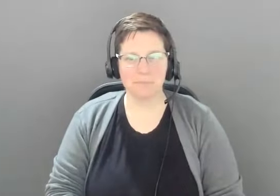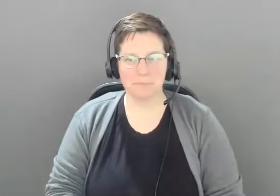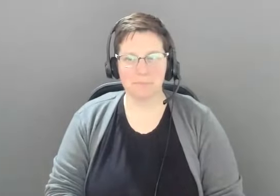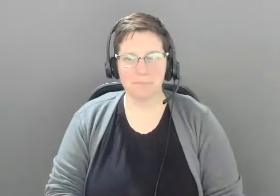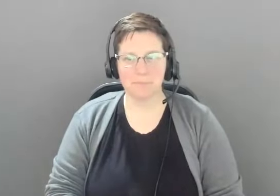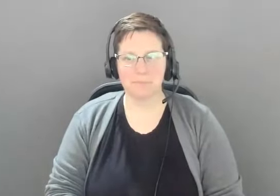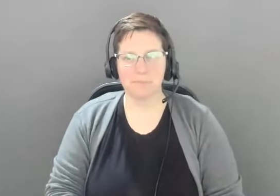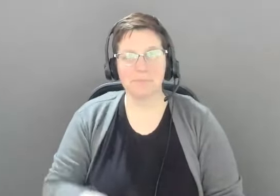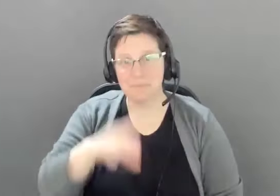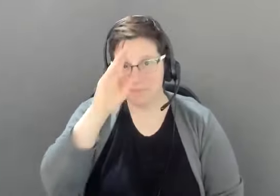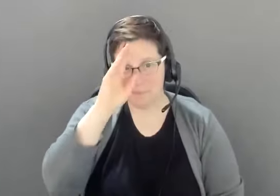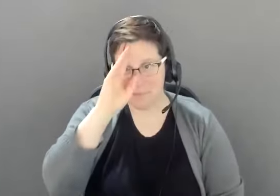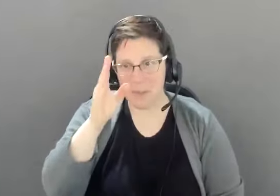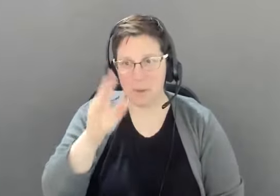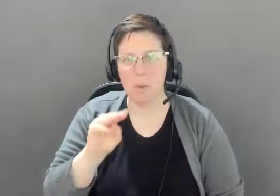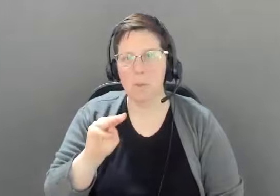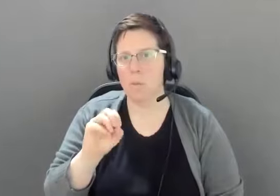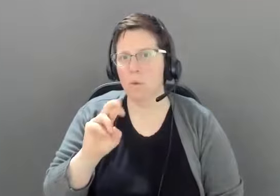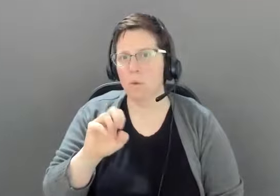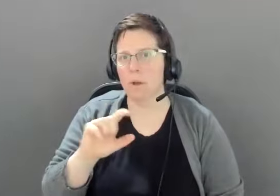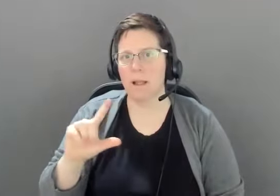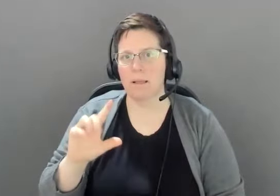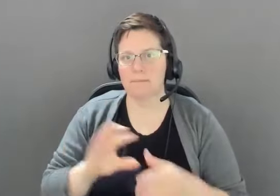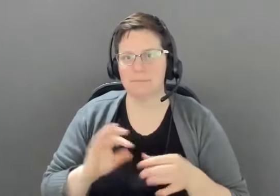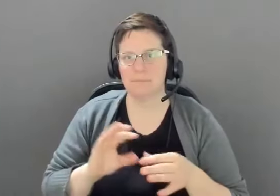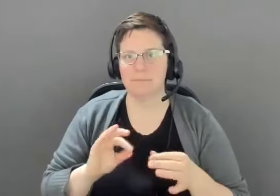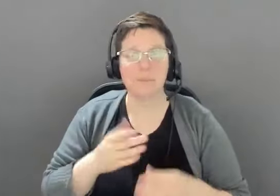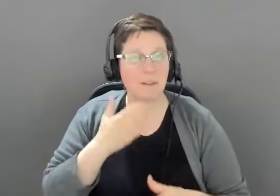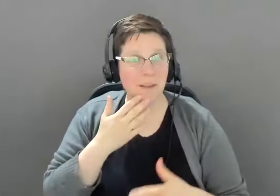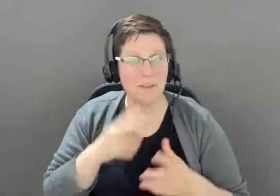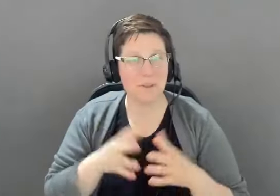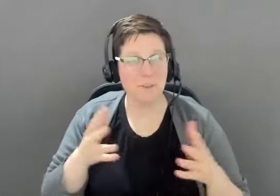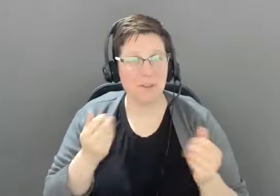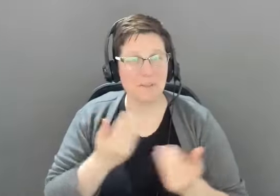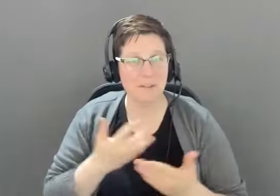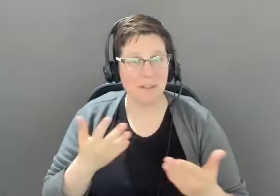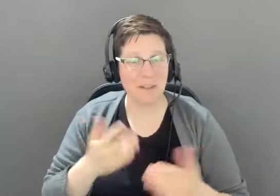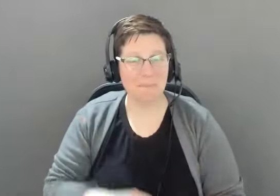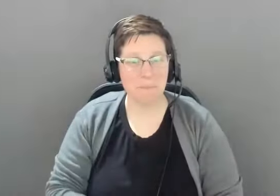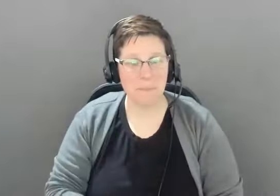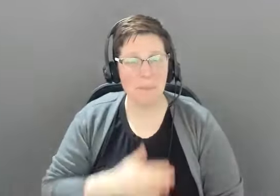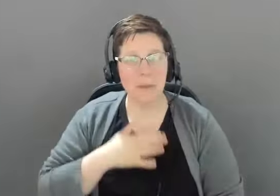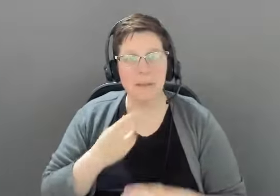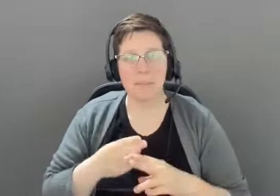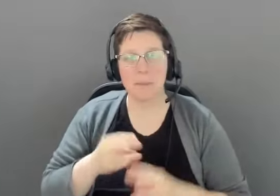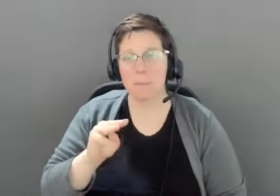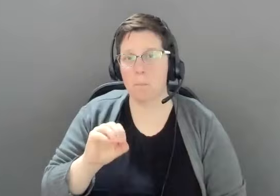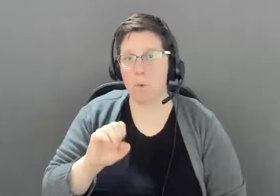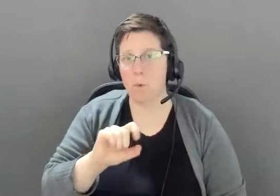Hi, everyone. Good morning. Thank you so much for your welcome. My name is Morrell Andrews, and I'm joining